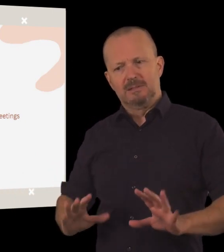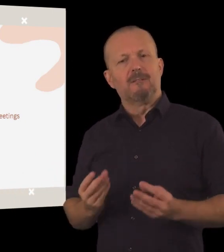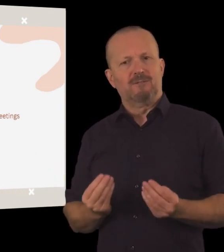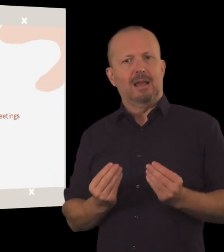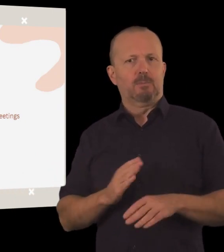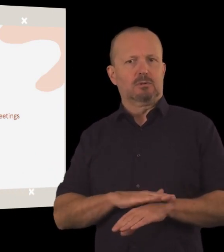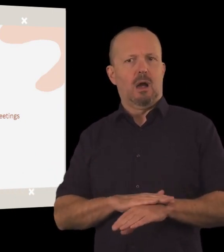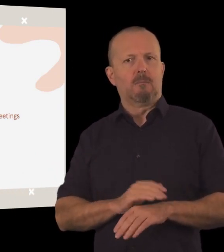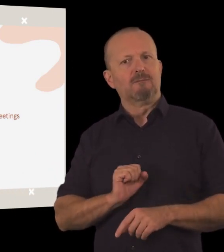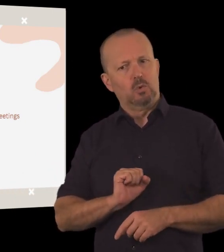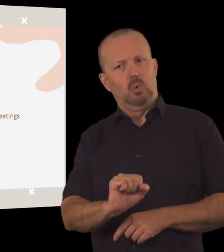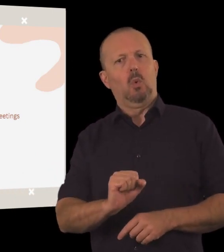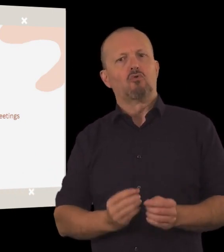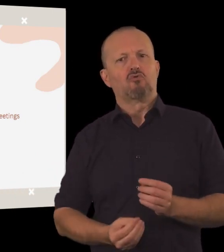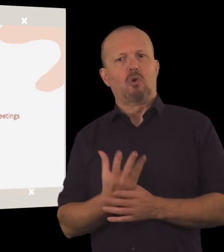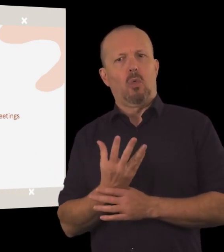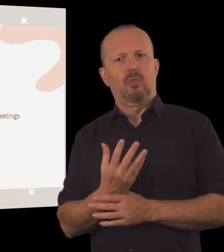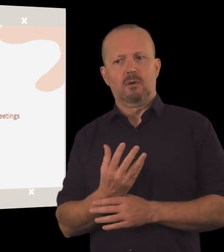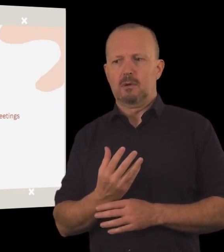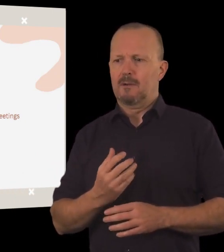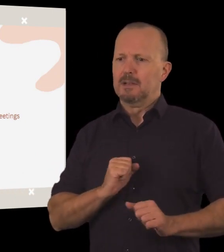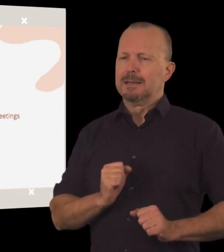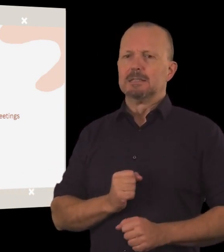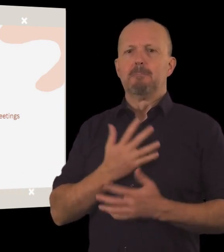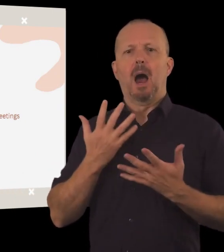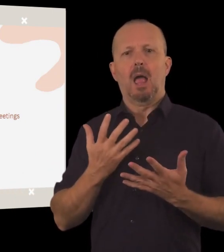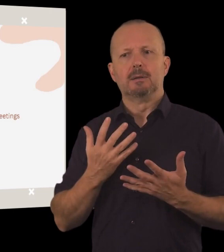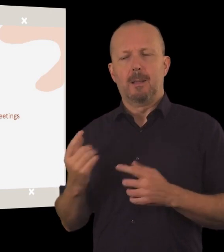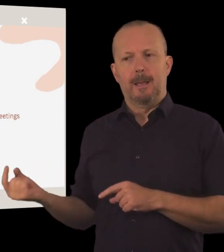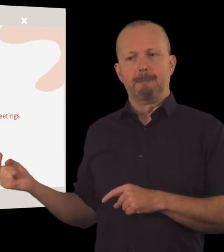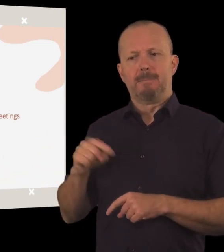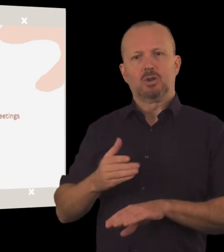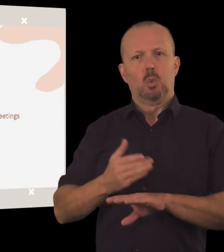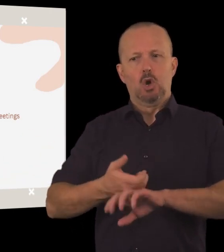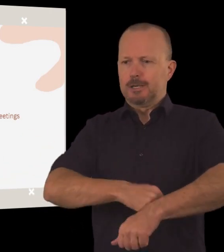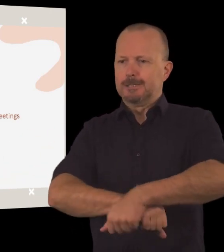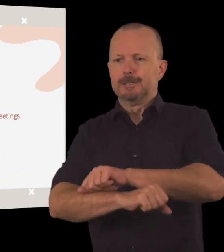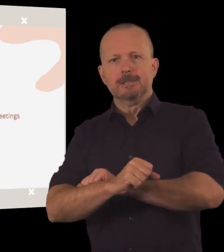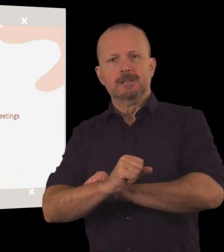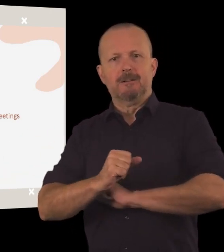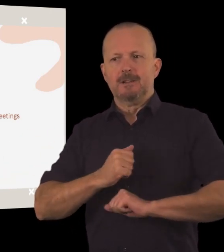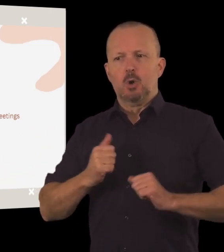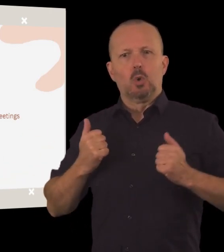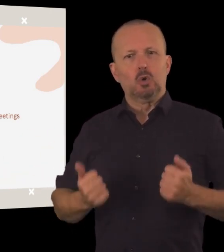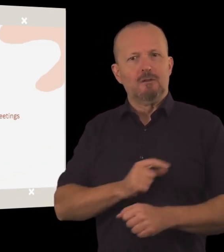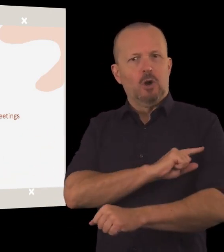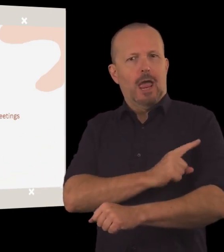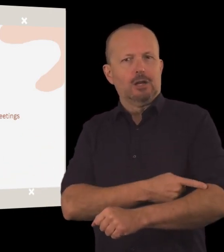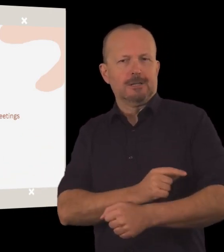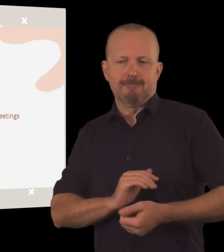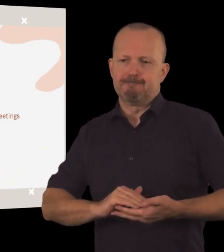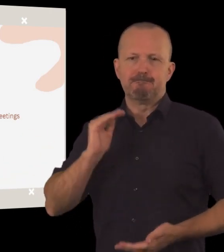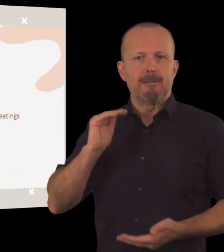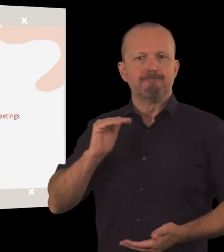Discussions at the end of the day need to be balanced, so creativity does feel prioritised. We need to dedicate time